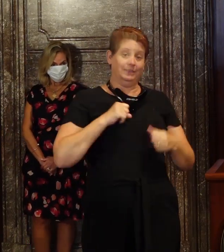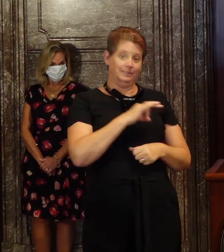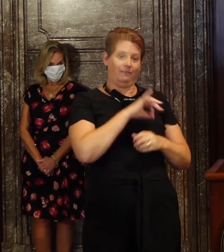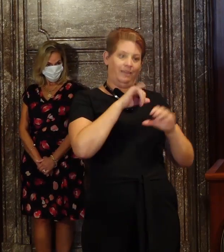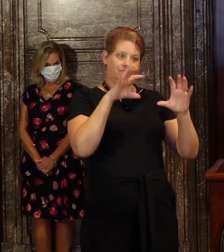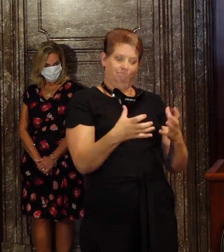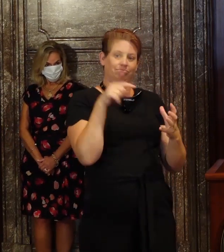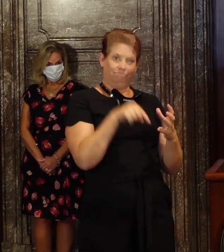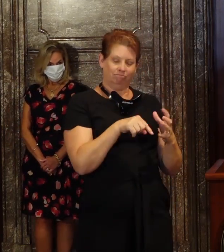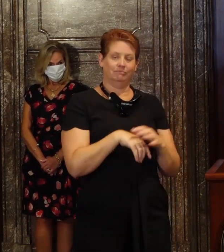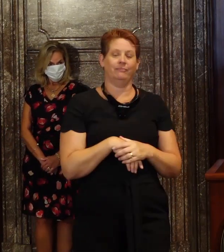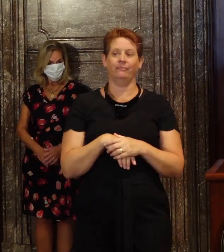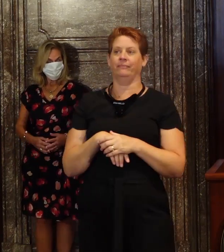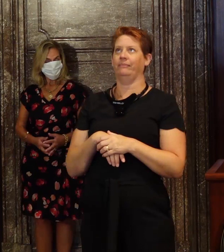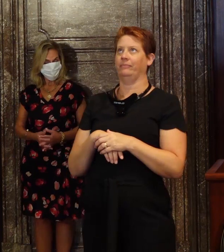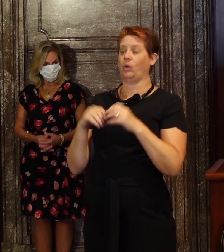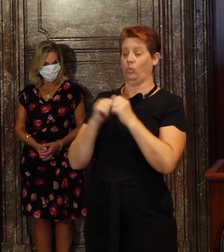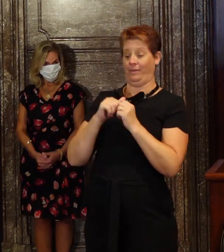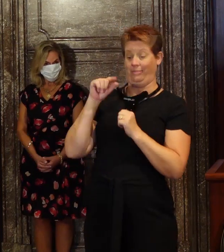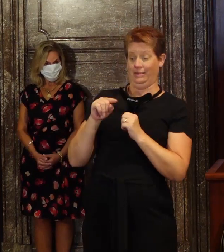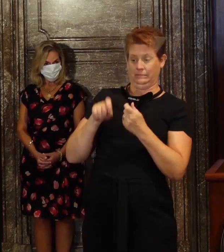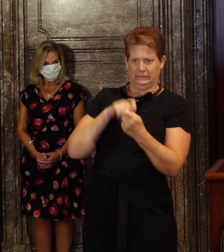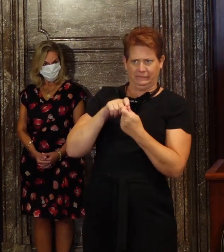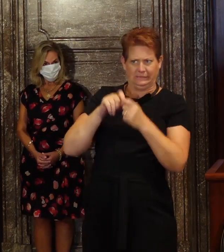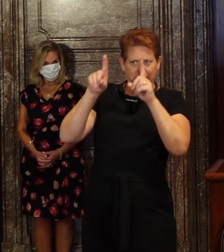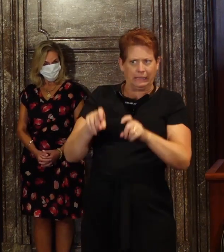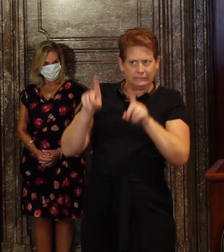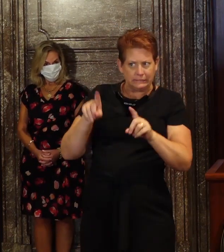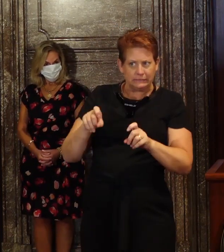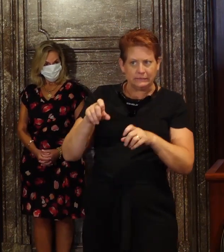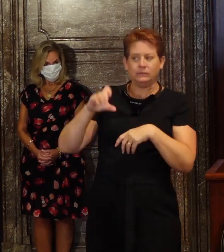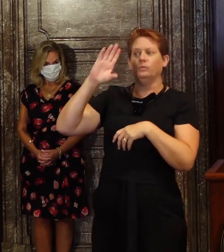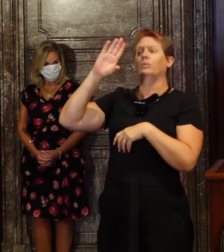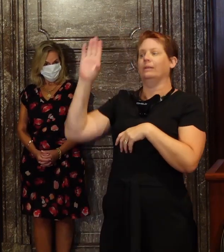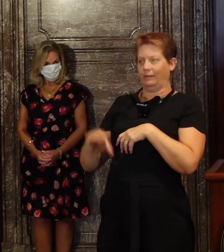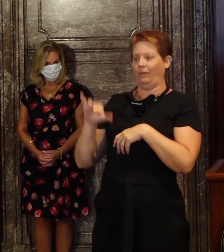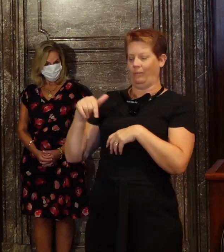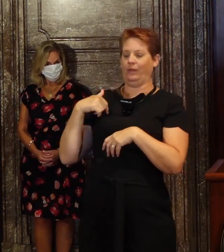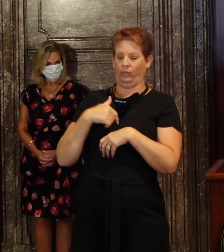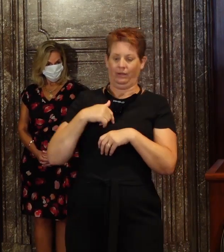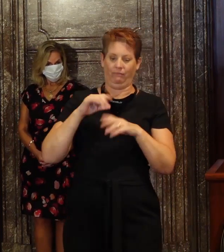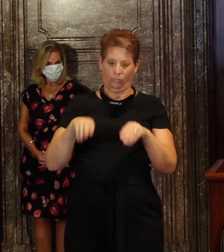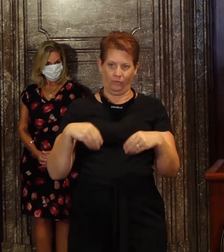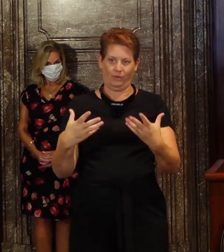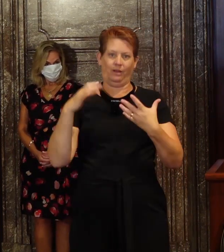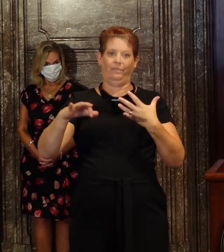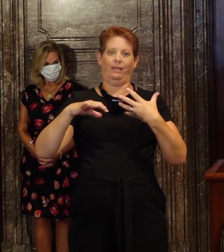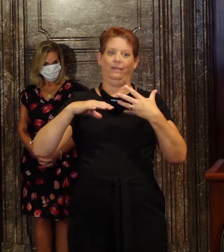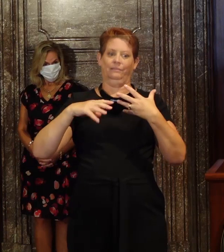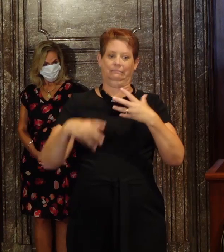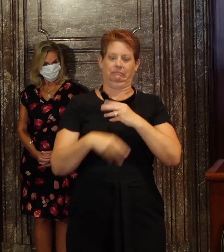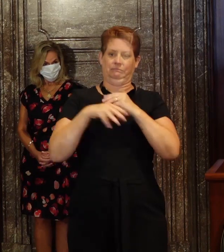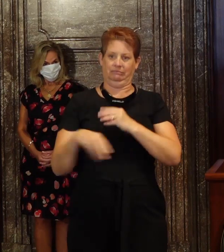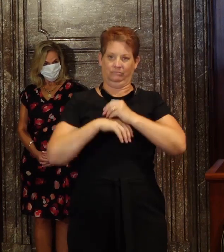can have, we can feel comfortable knowing that we have layered those protections, masking, social